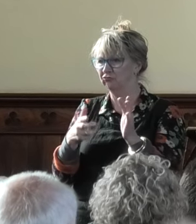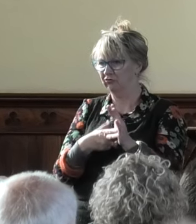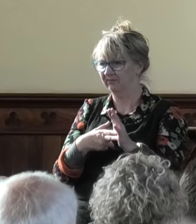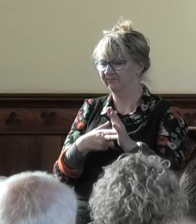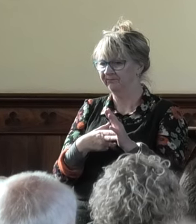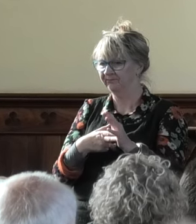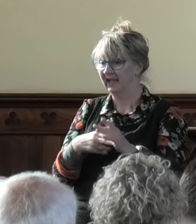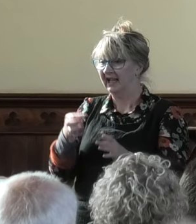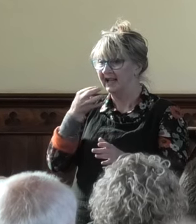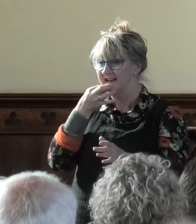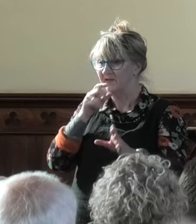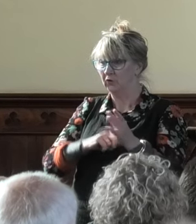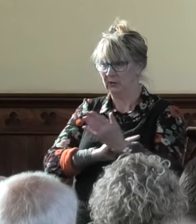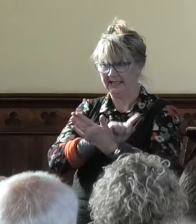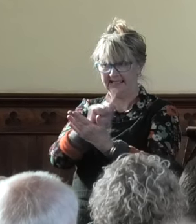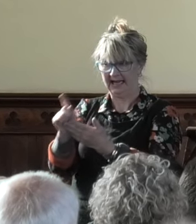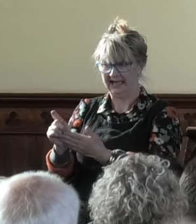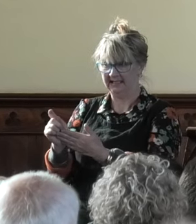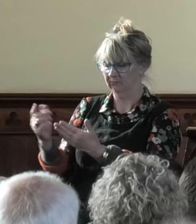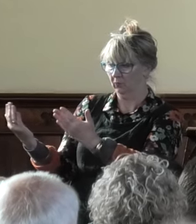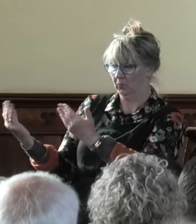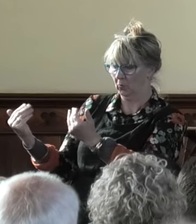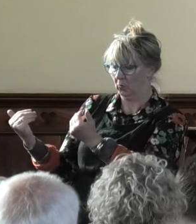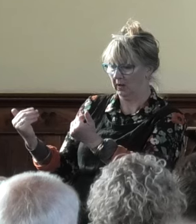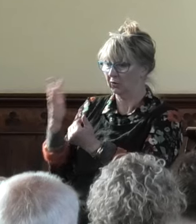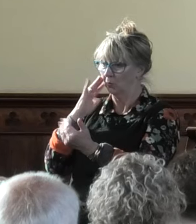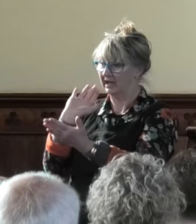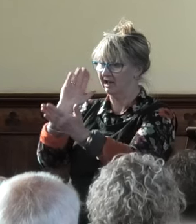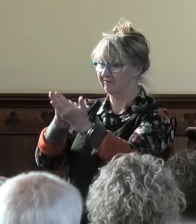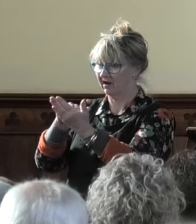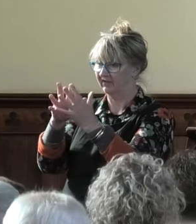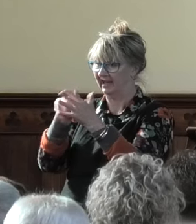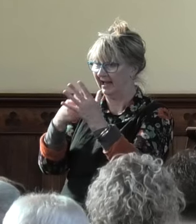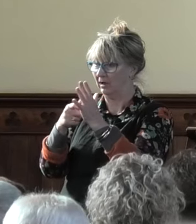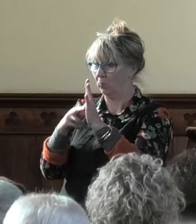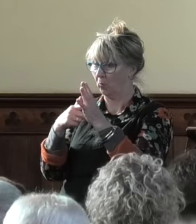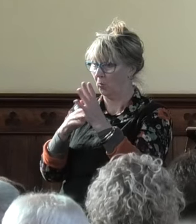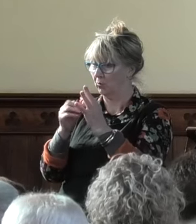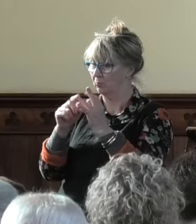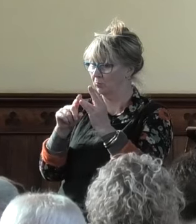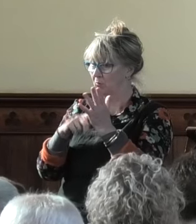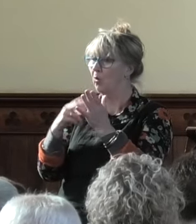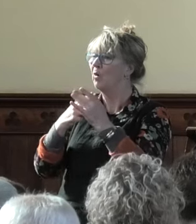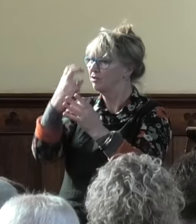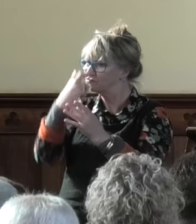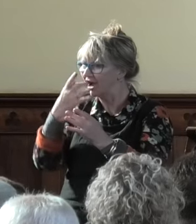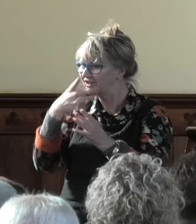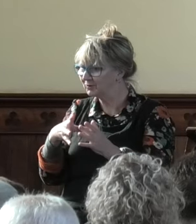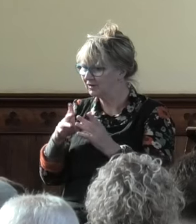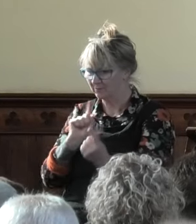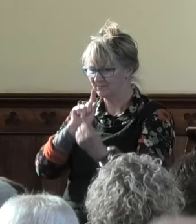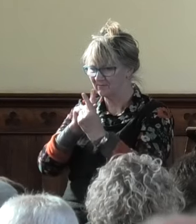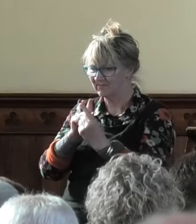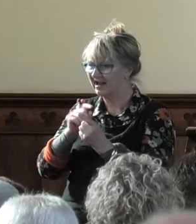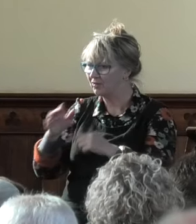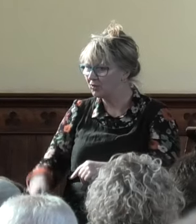on a few years later, he was welcomed on several occasions when he arrived in Warrnambool with grandchildren who enjoyed meeting the dogs, Amber